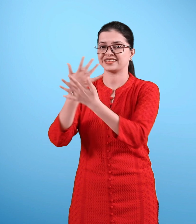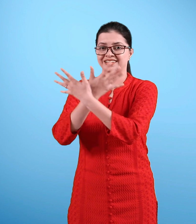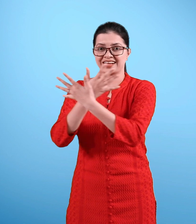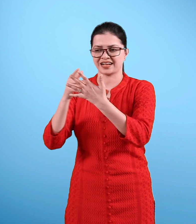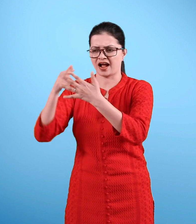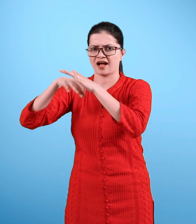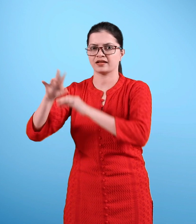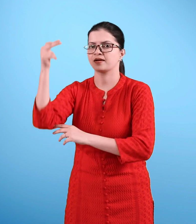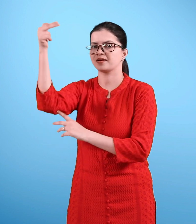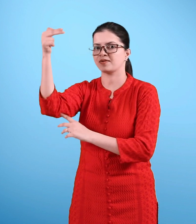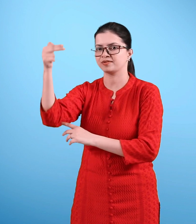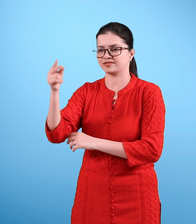material.